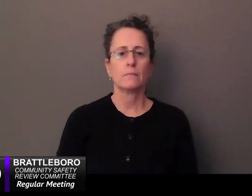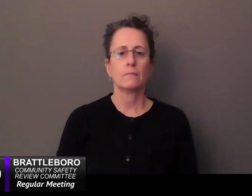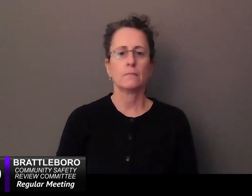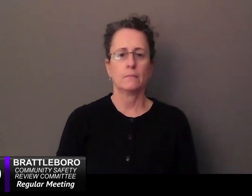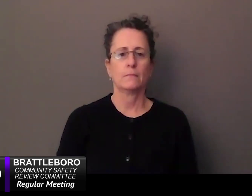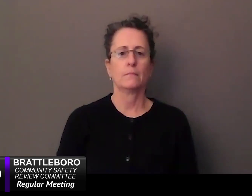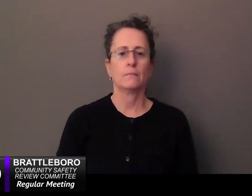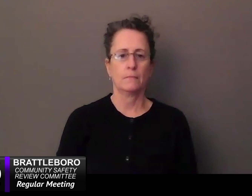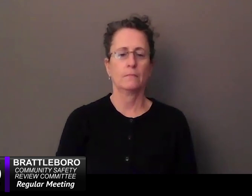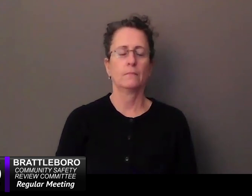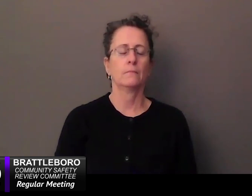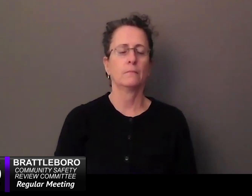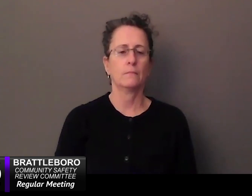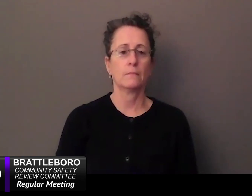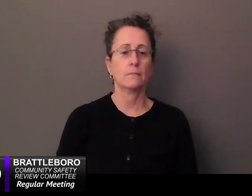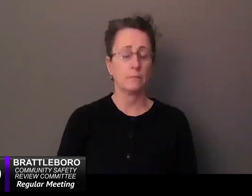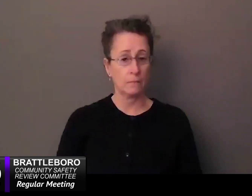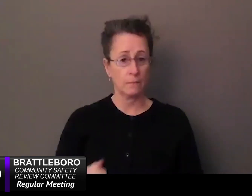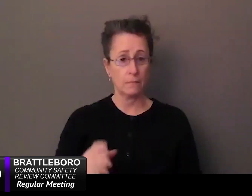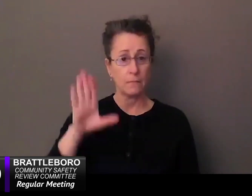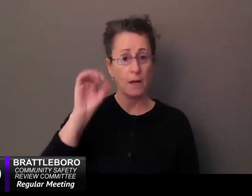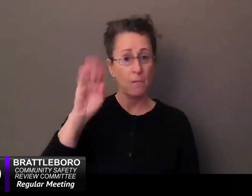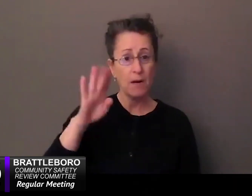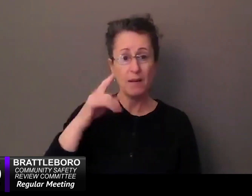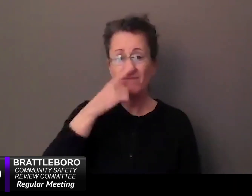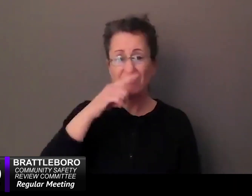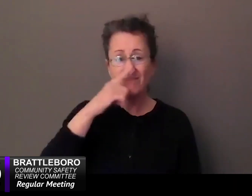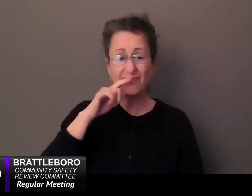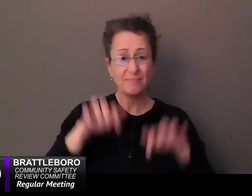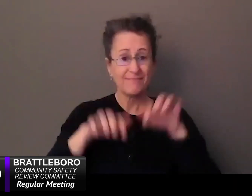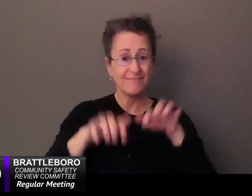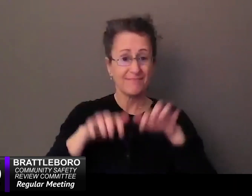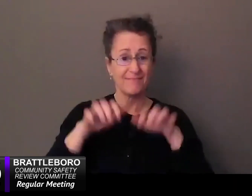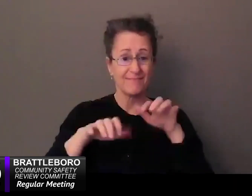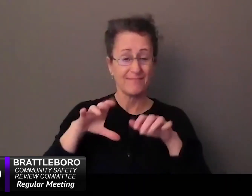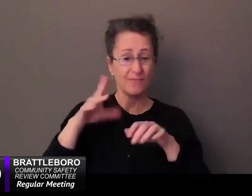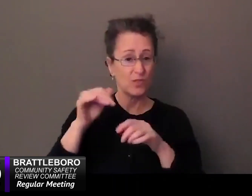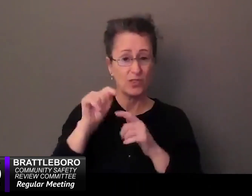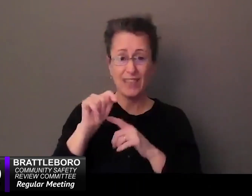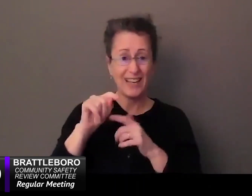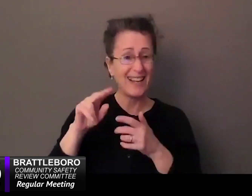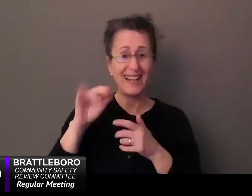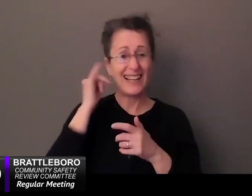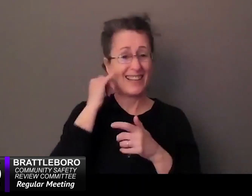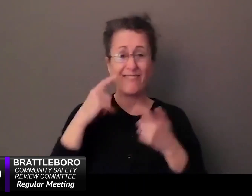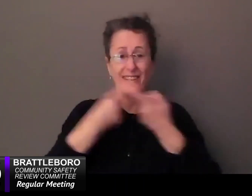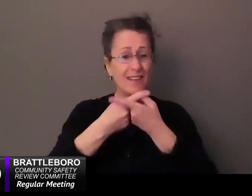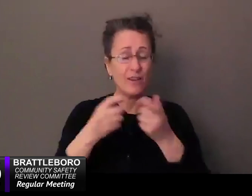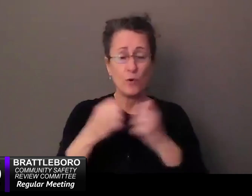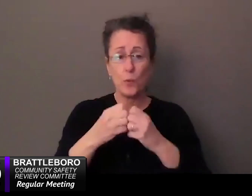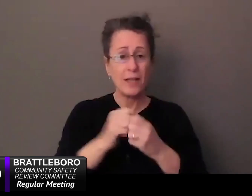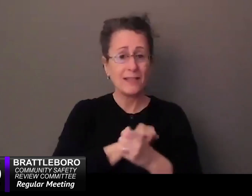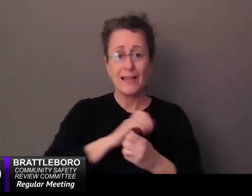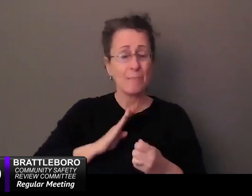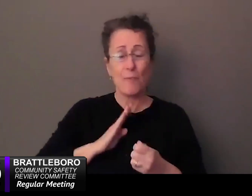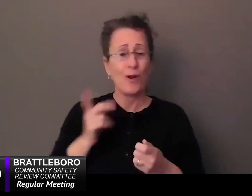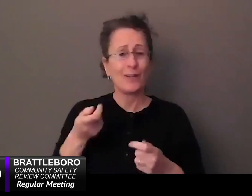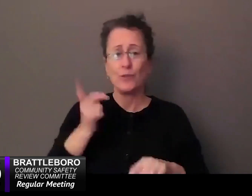Is that, Bob, could you write in the chat if that is a deal breaker for you or a barrier for you?